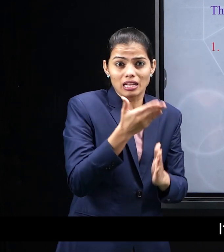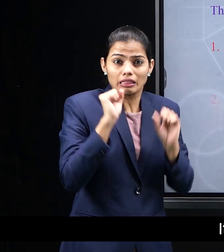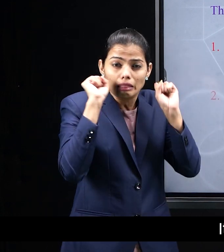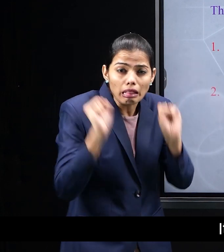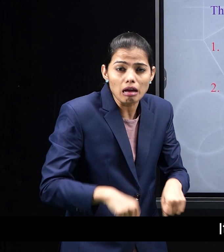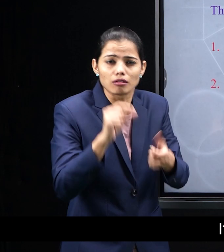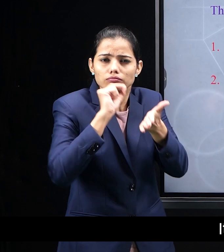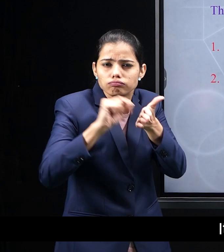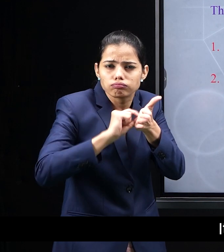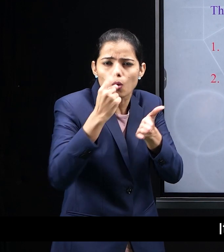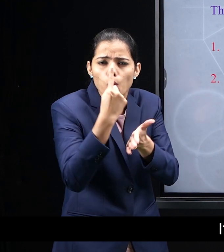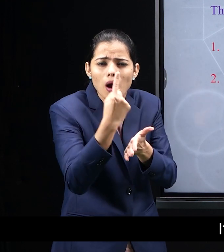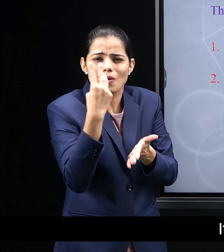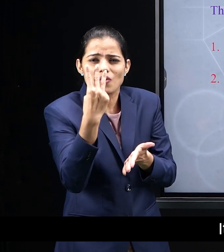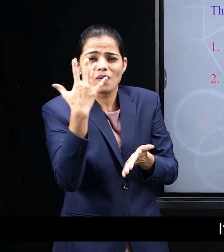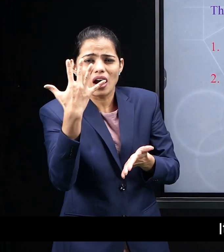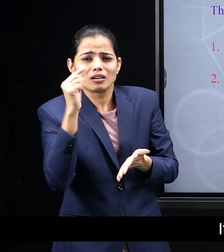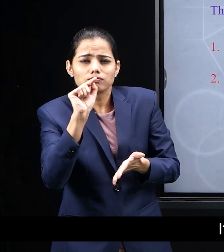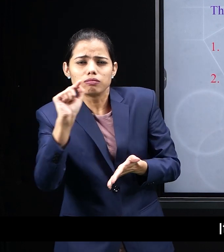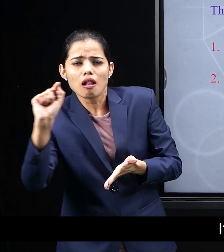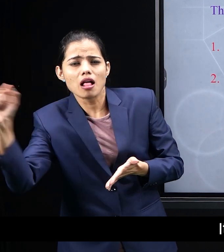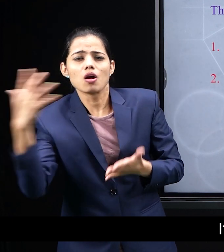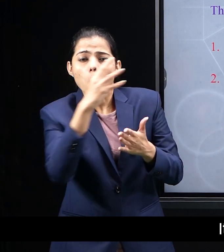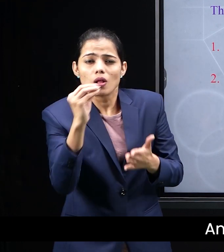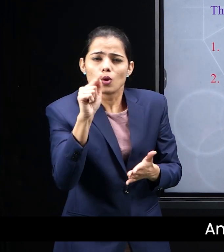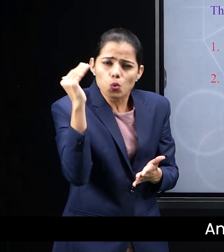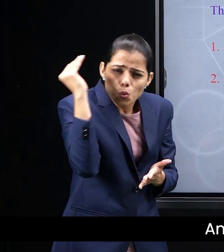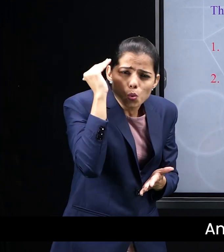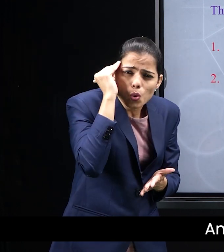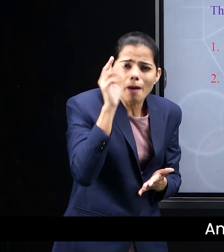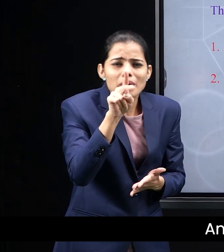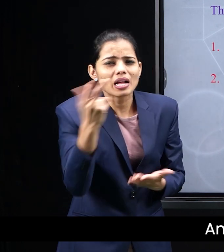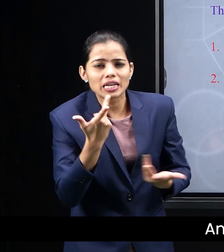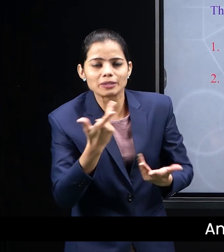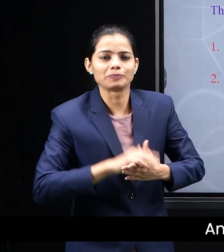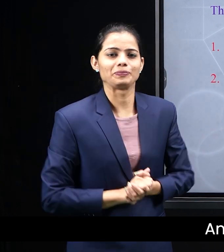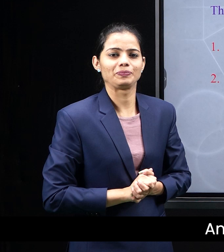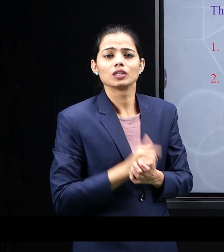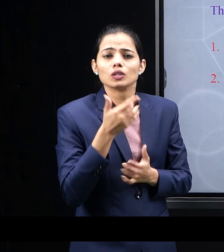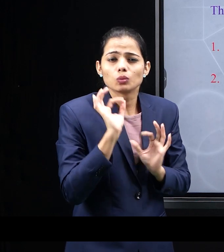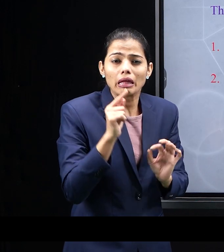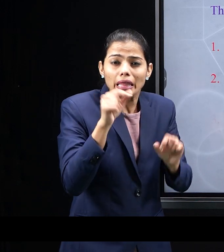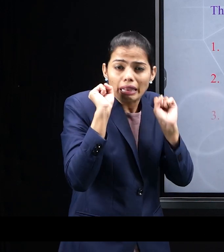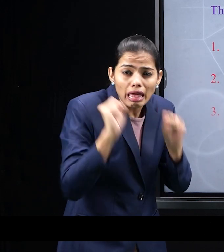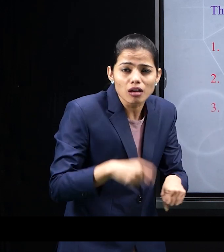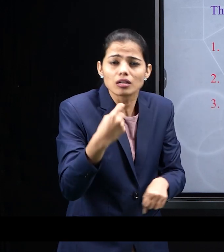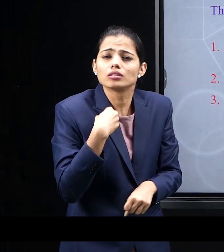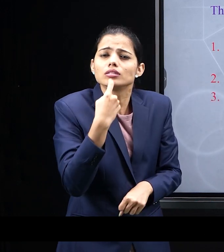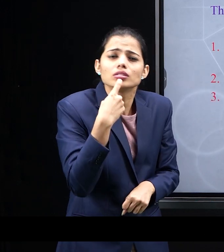It can be written as 1, 3, 5 and you know what I mean. Also, it can